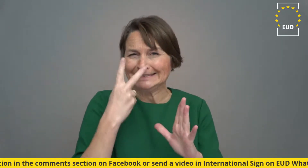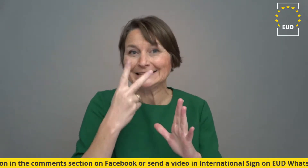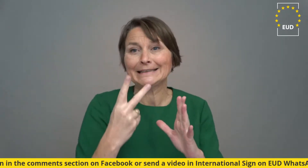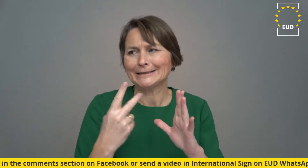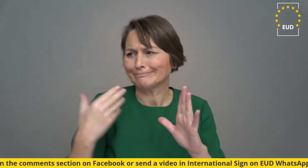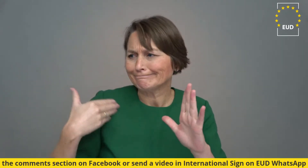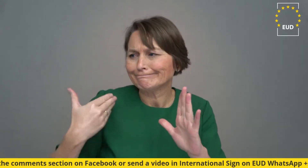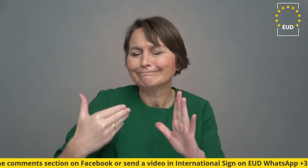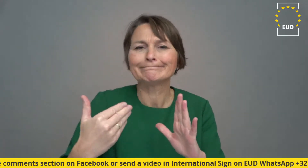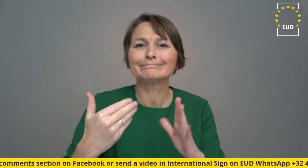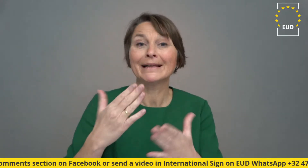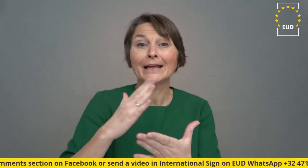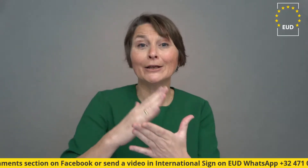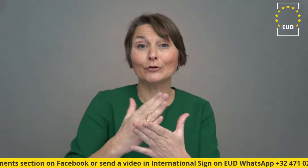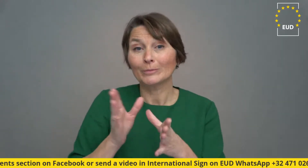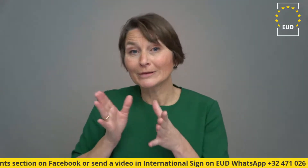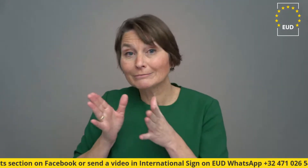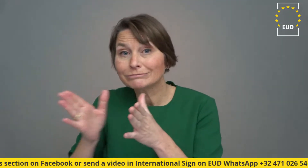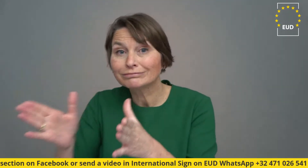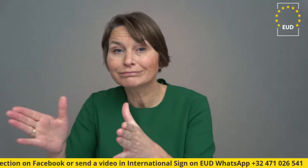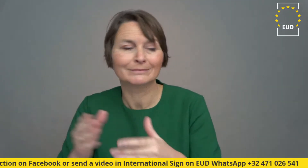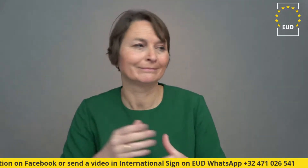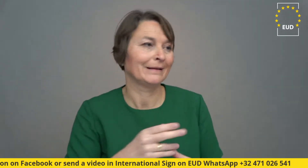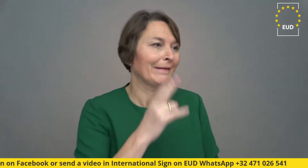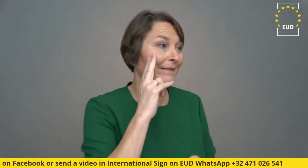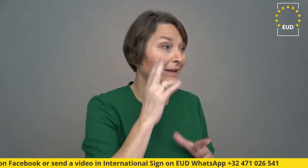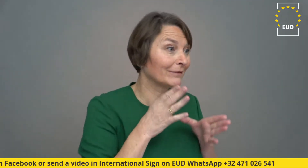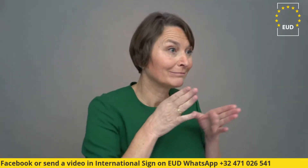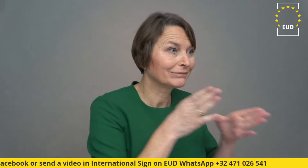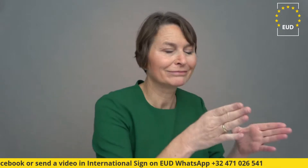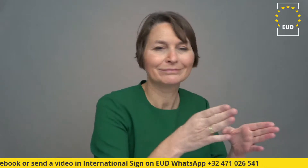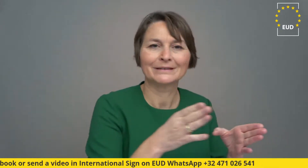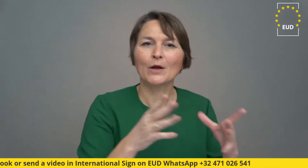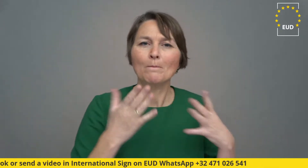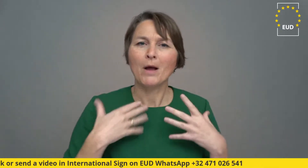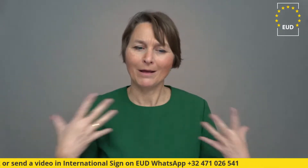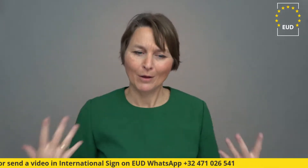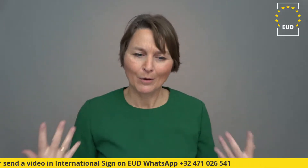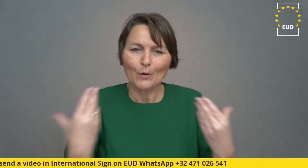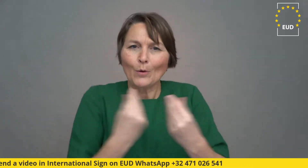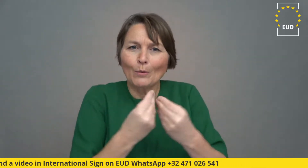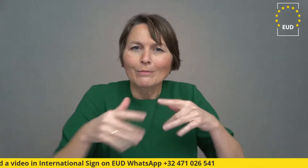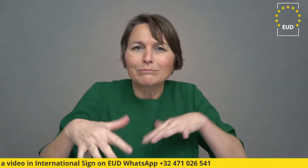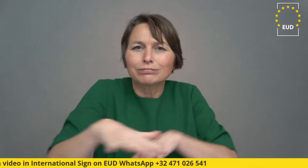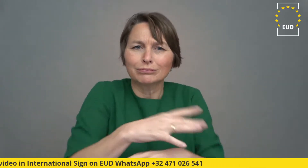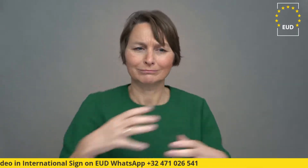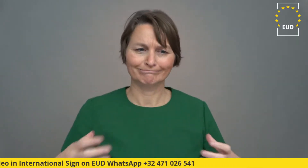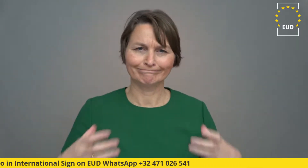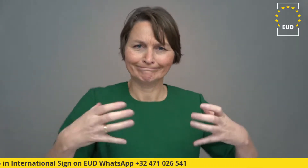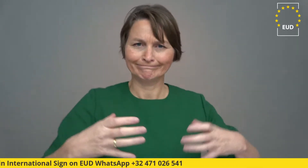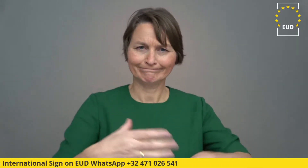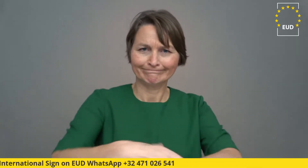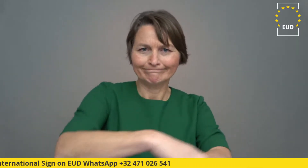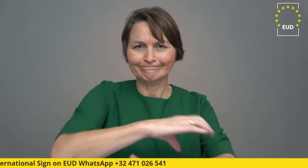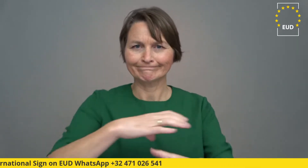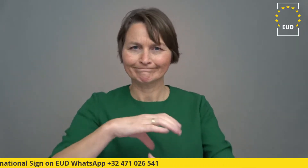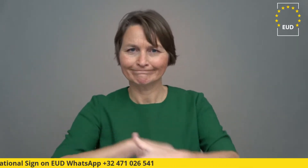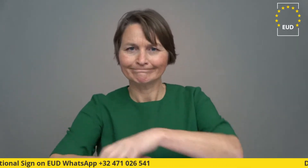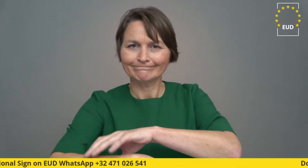also very important that we join forces together and lobby for good access and sign language